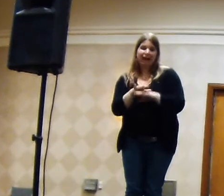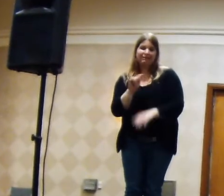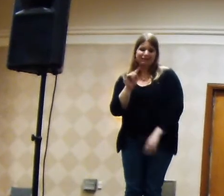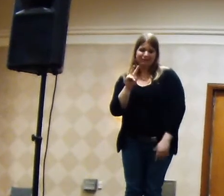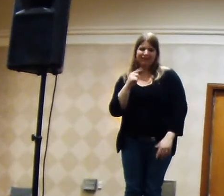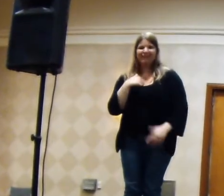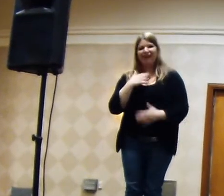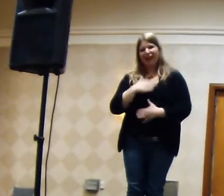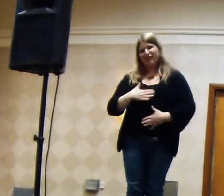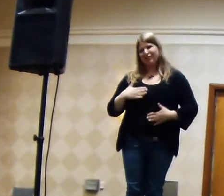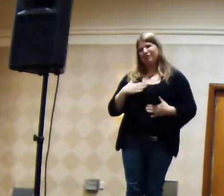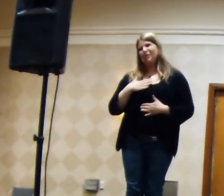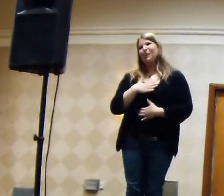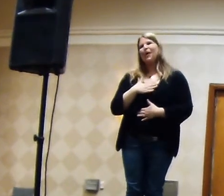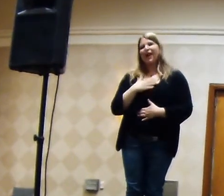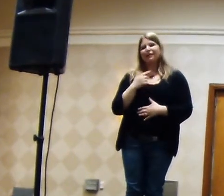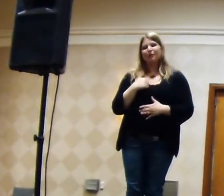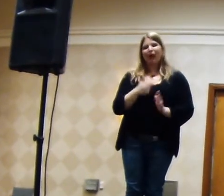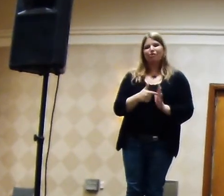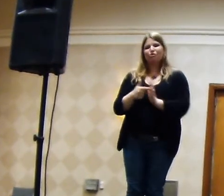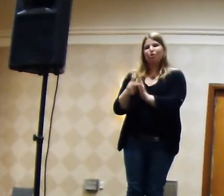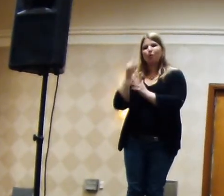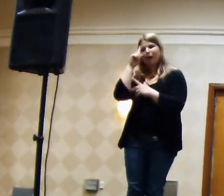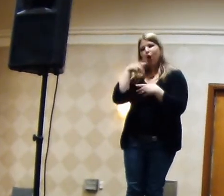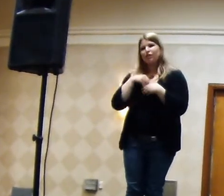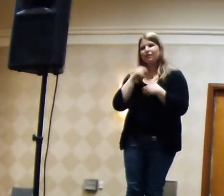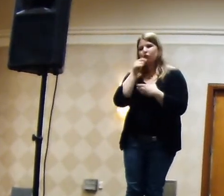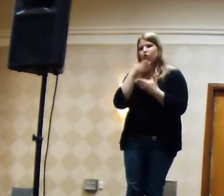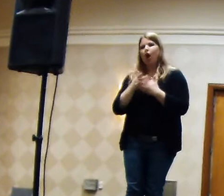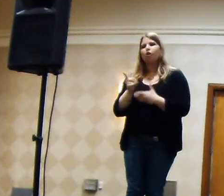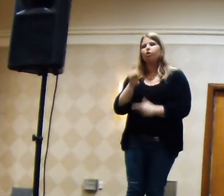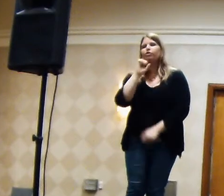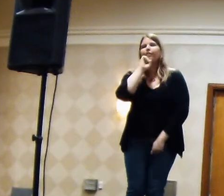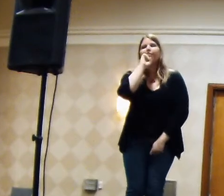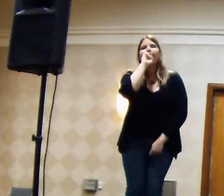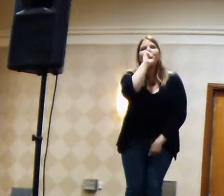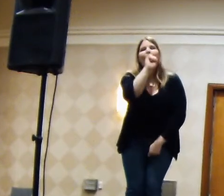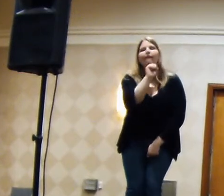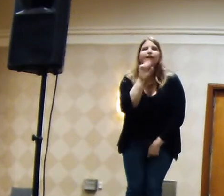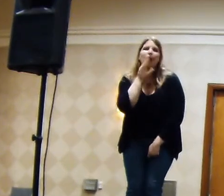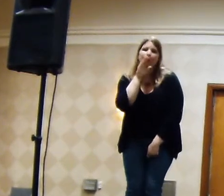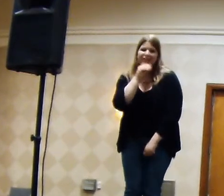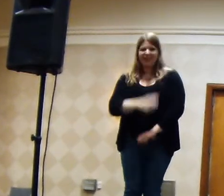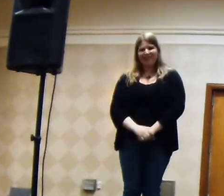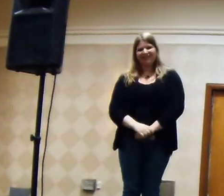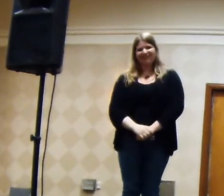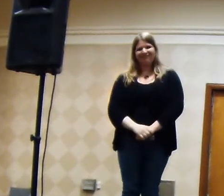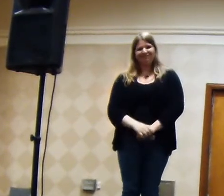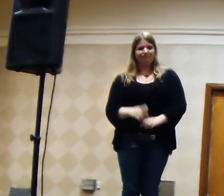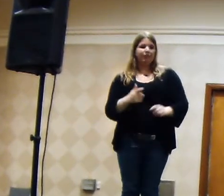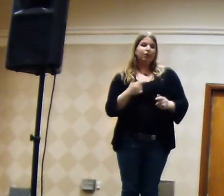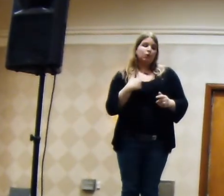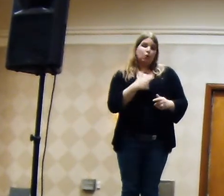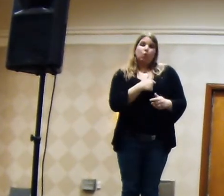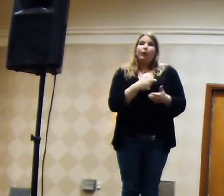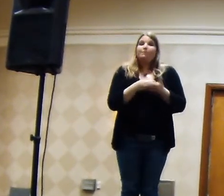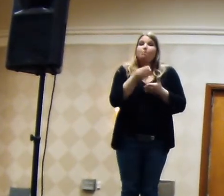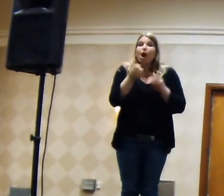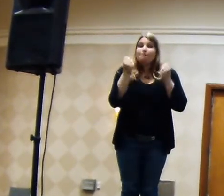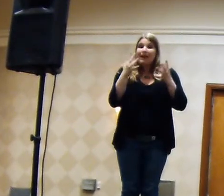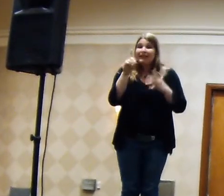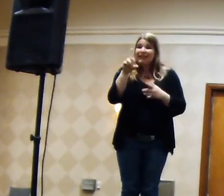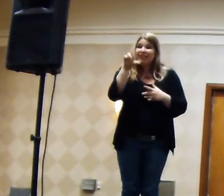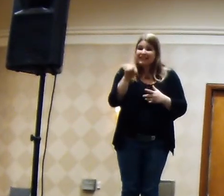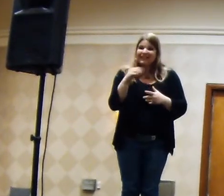enjoyed it as a kid and let her watch a little bit, and she loves it. In fact, we had to buy a couple of DVDs because she kept wearing it out because she'd